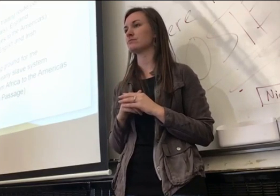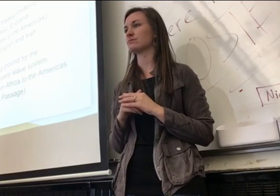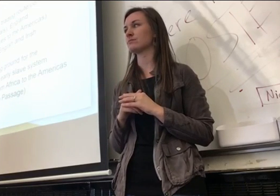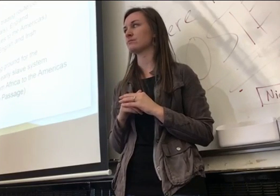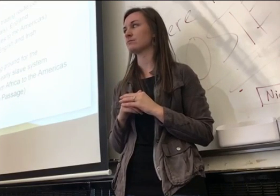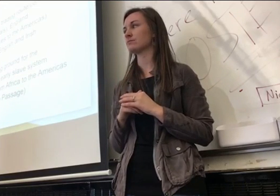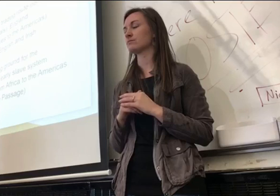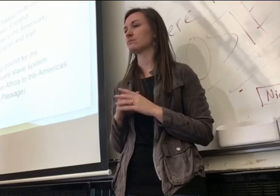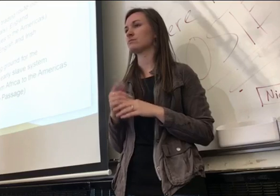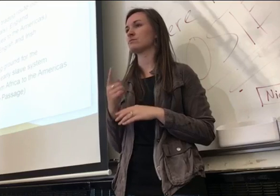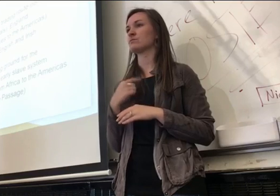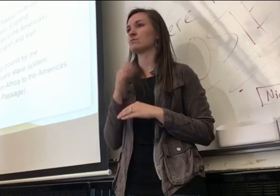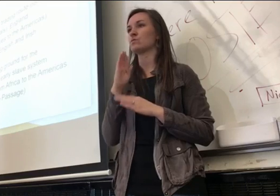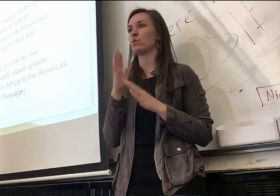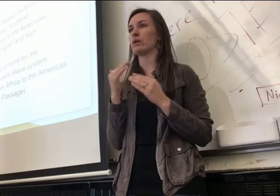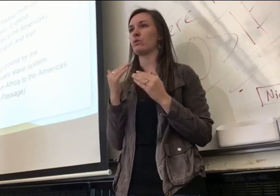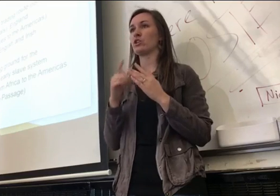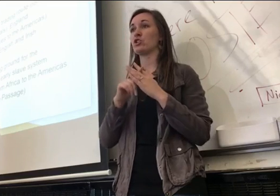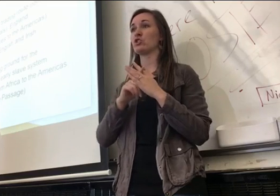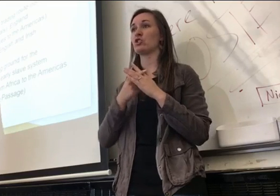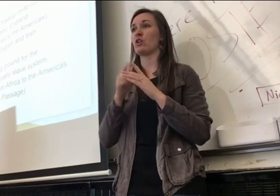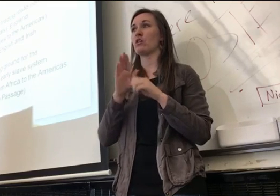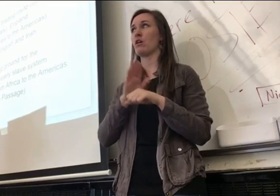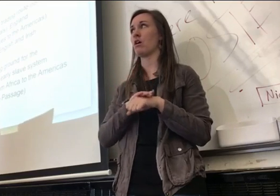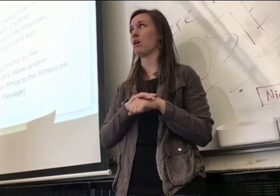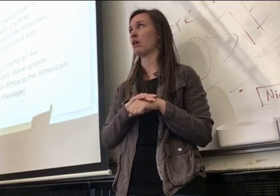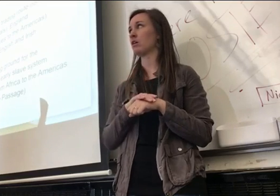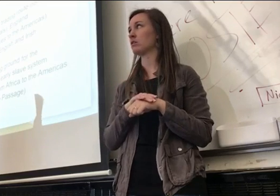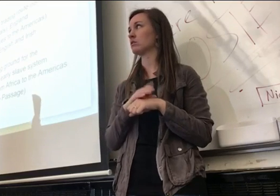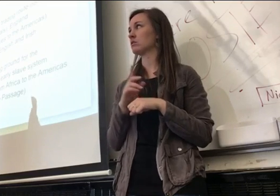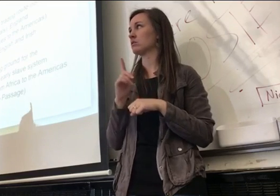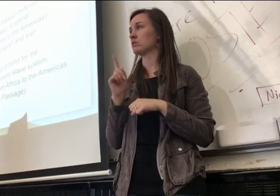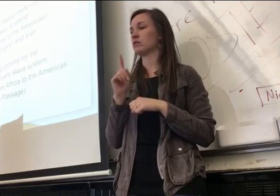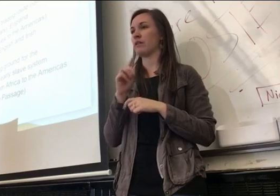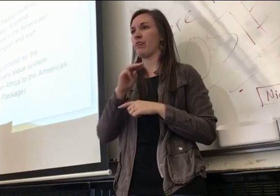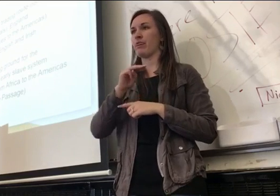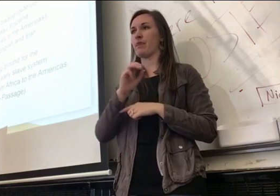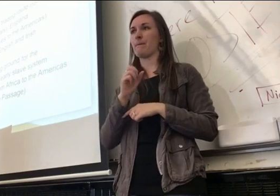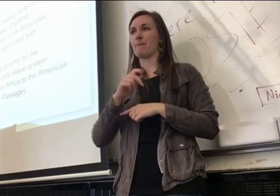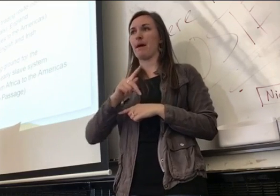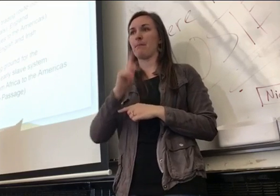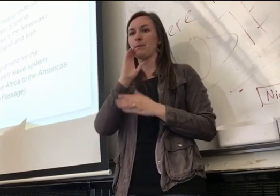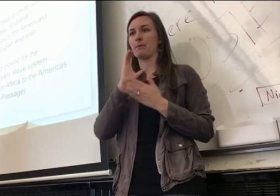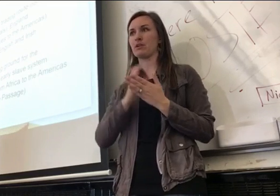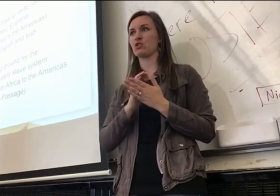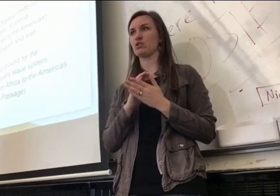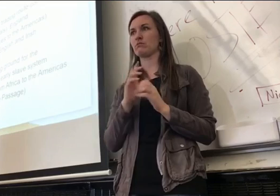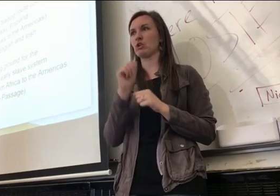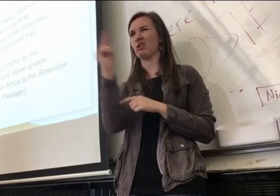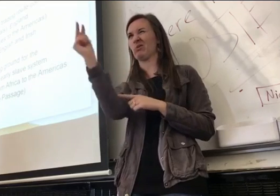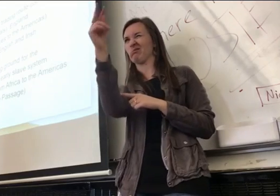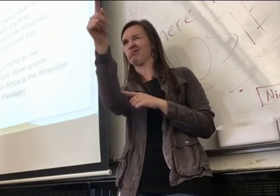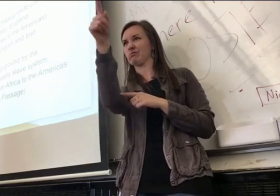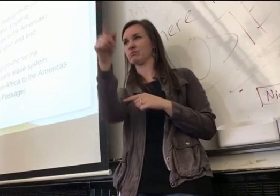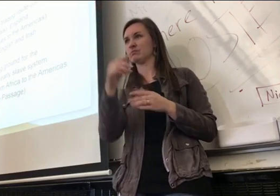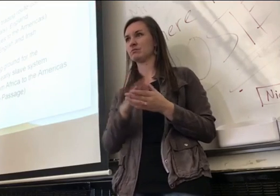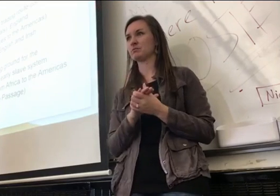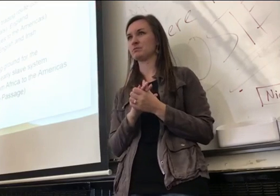We're going to start on this picture. This picture. Which picture?